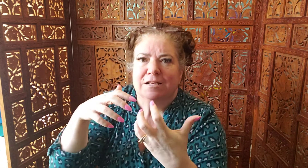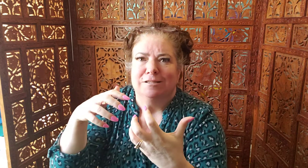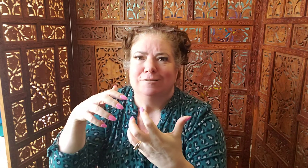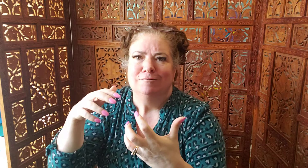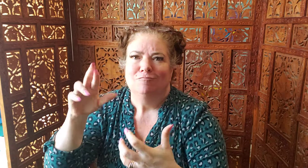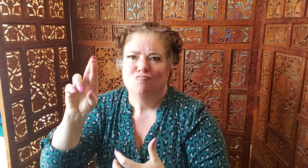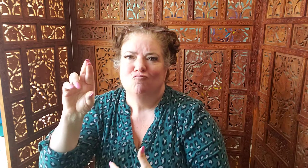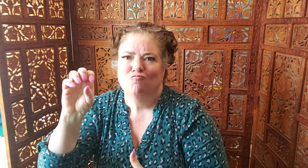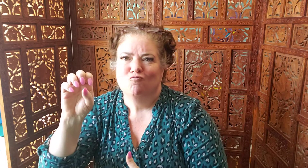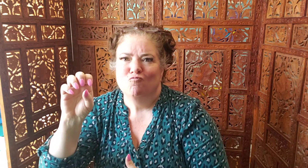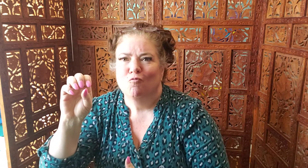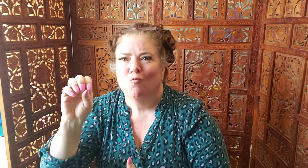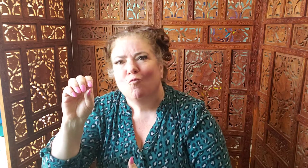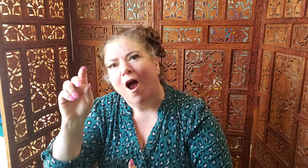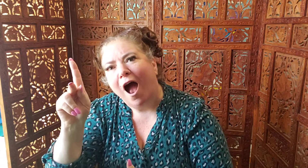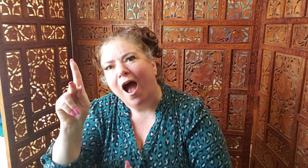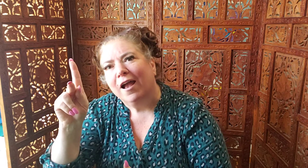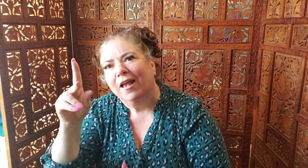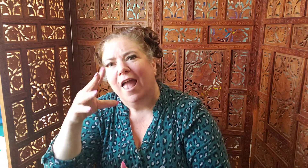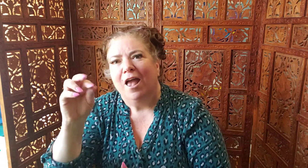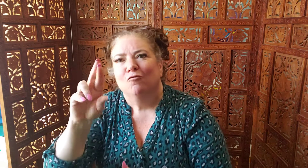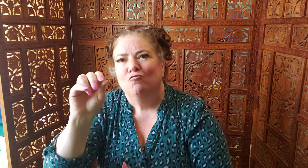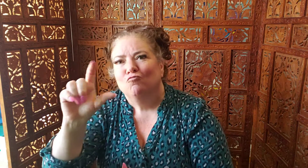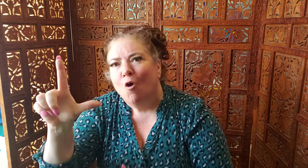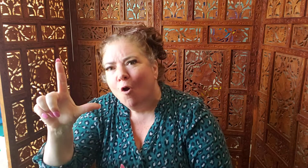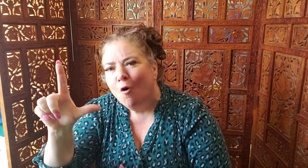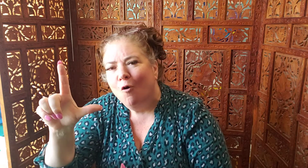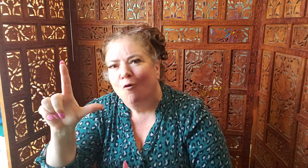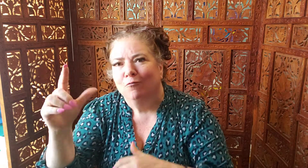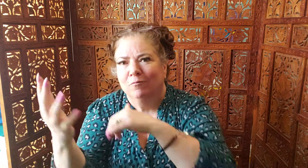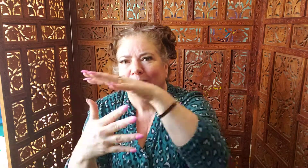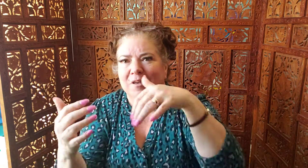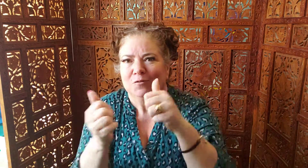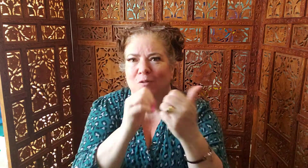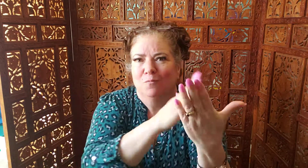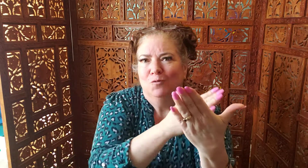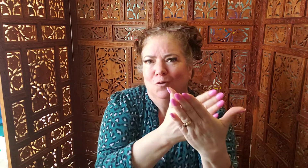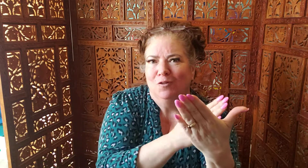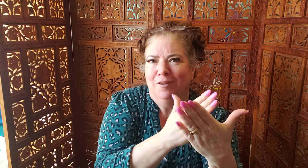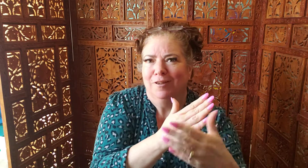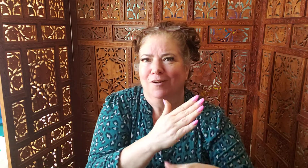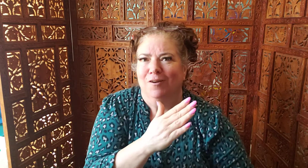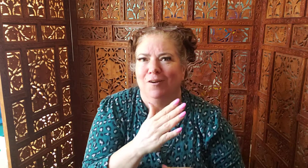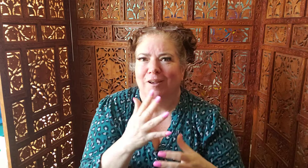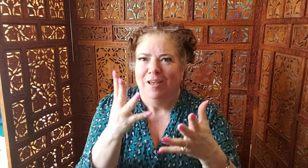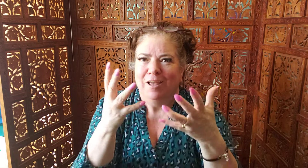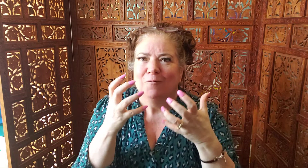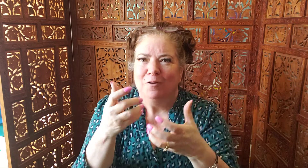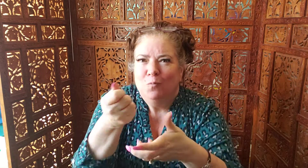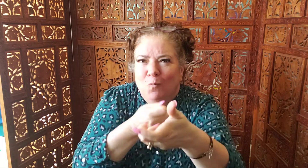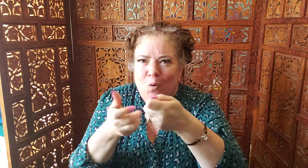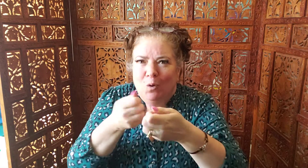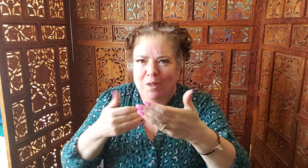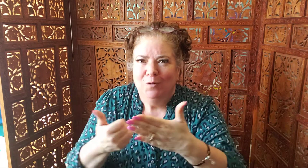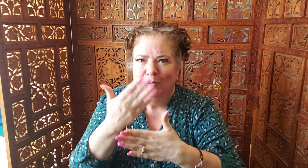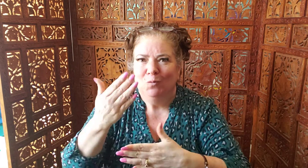and MTV. When you read Rent, the first stage direction is that there's a full Broadway orchestra in the